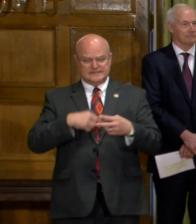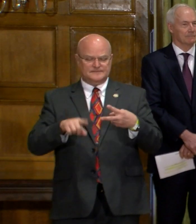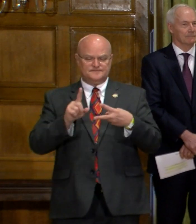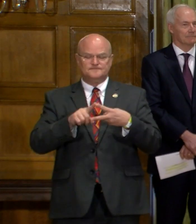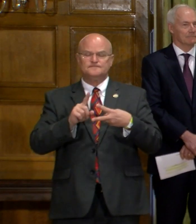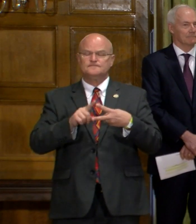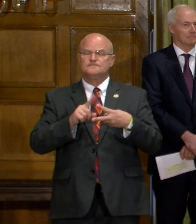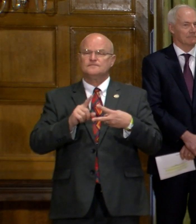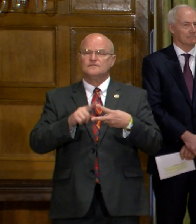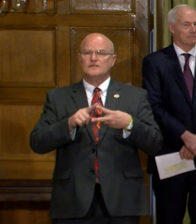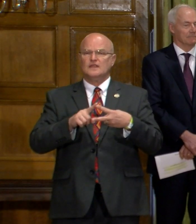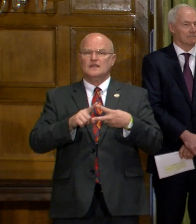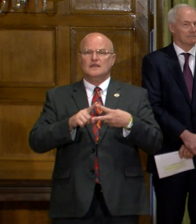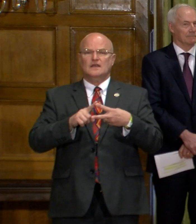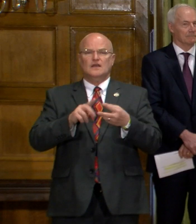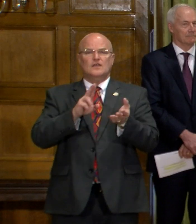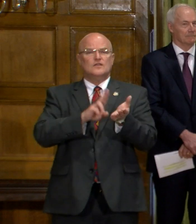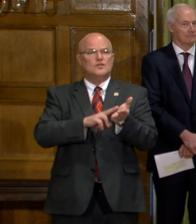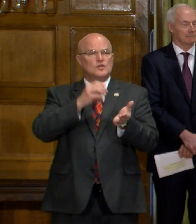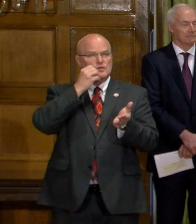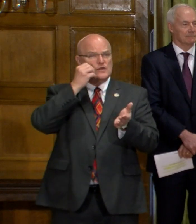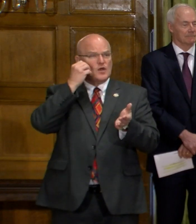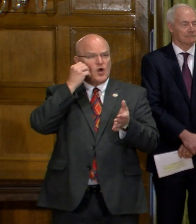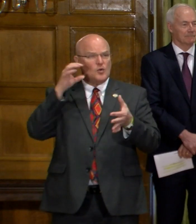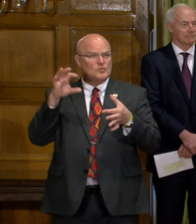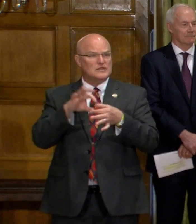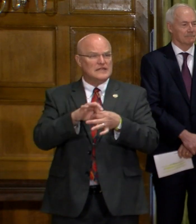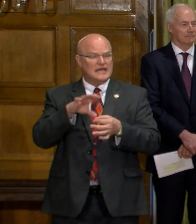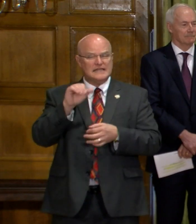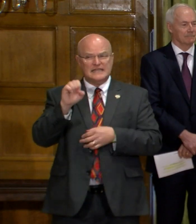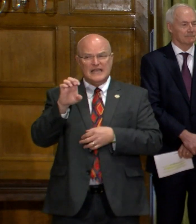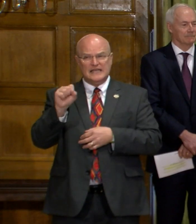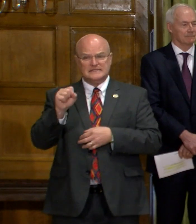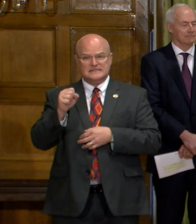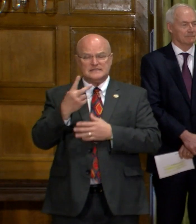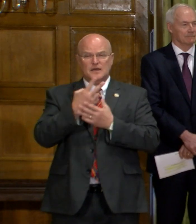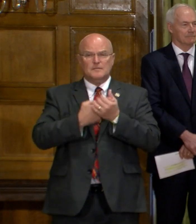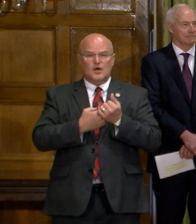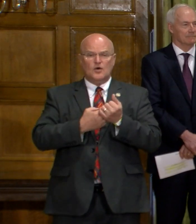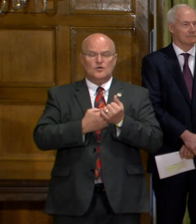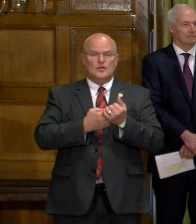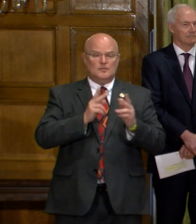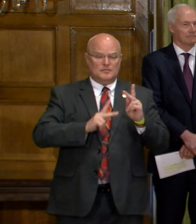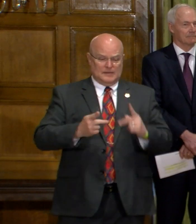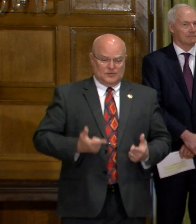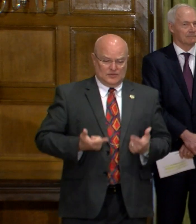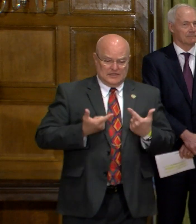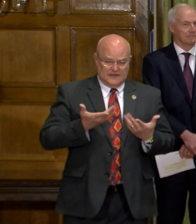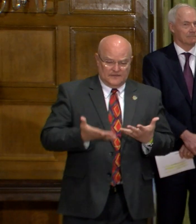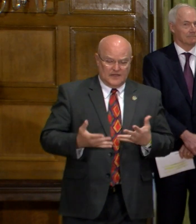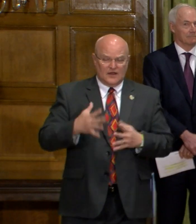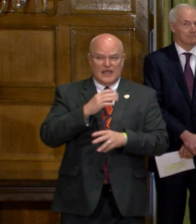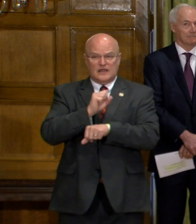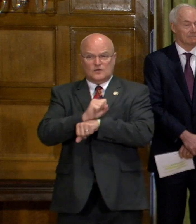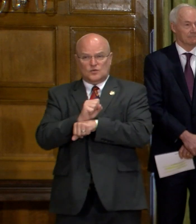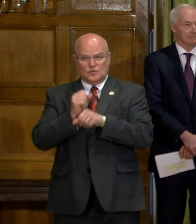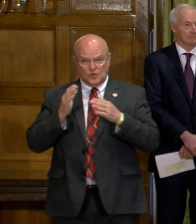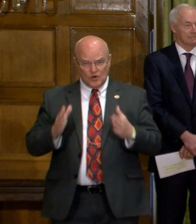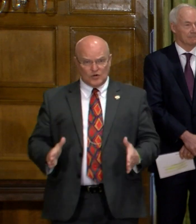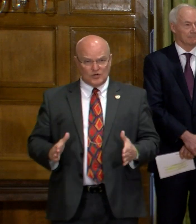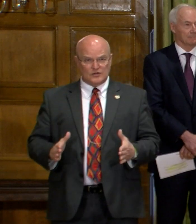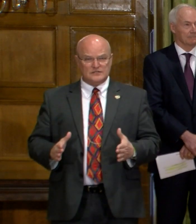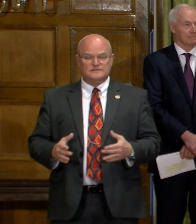all, the nursing home related cases, both residents as well as workers,